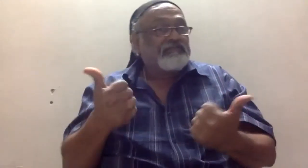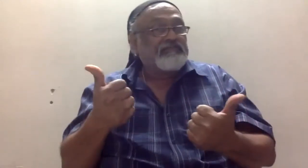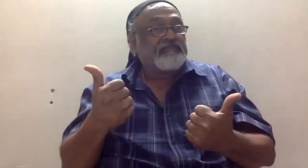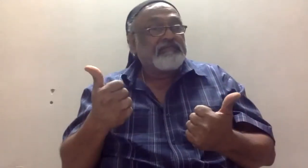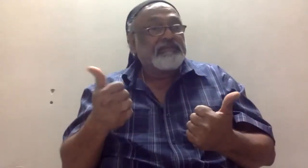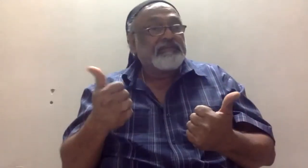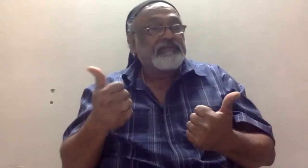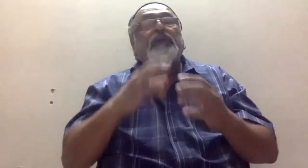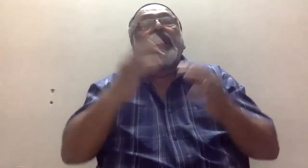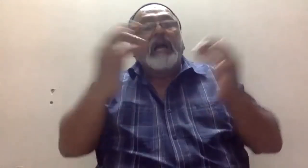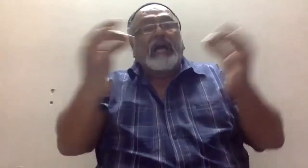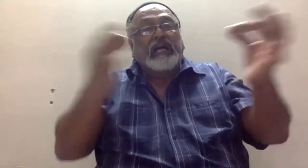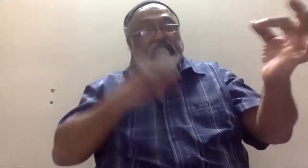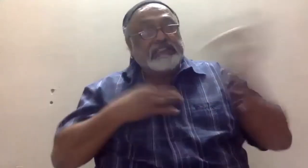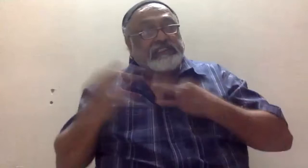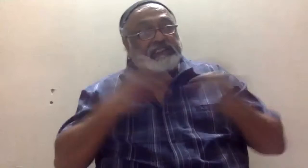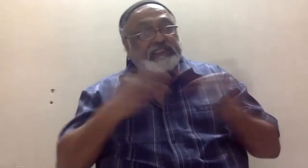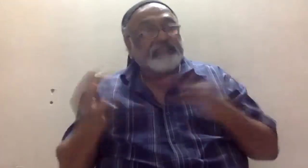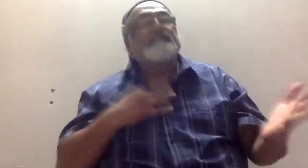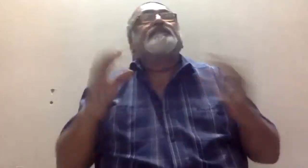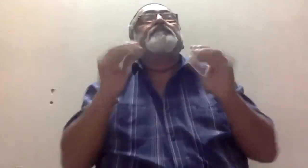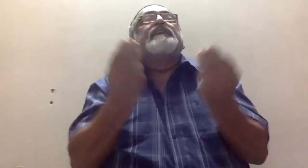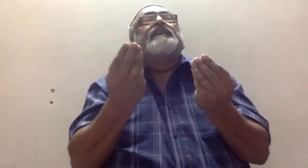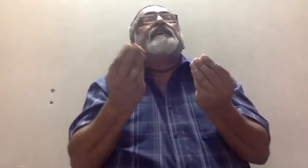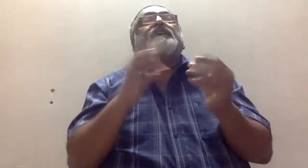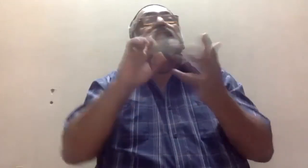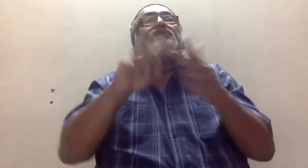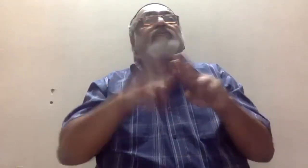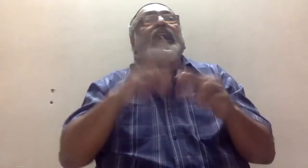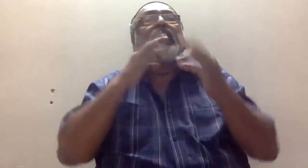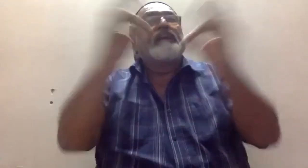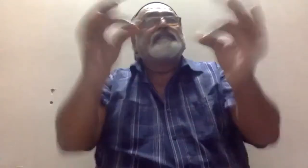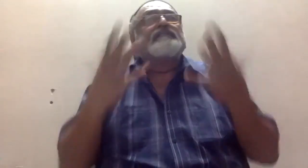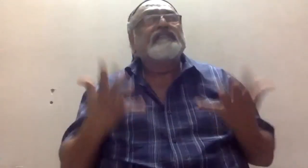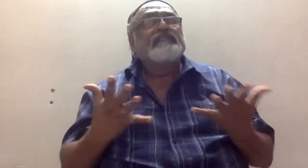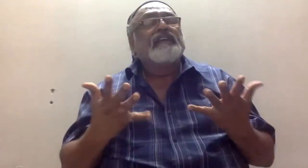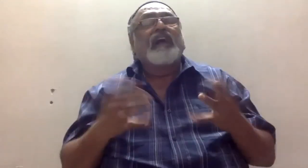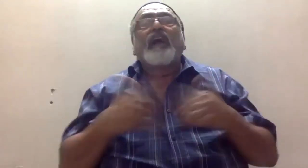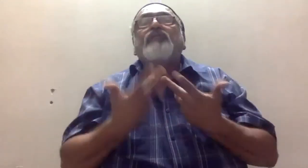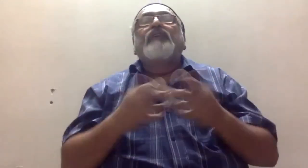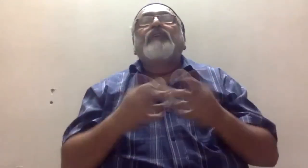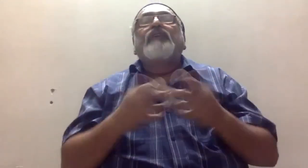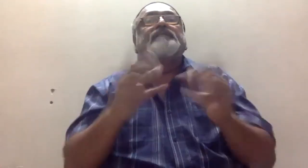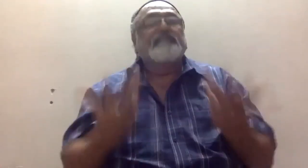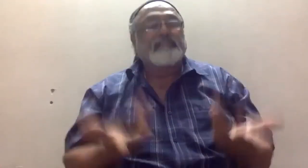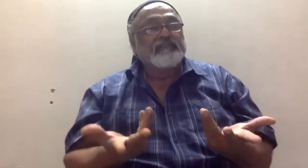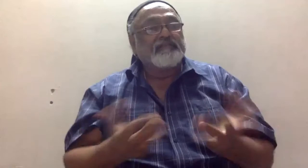pooch lo, maang lo, because unless you ask, and I always tell to persons with disabilities, I keep